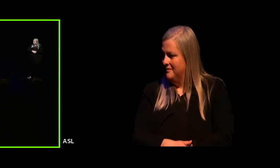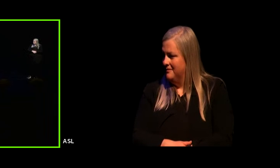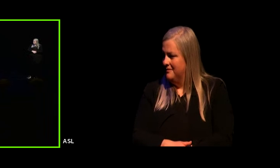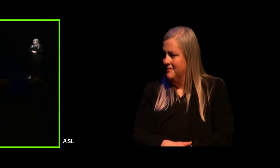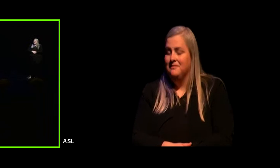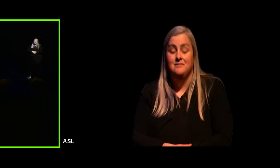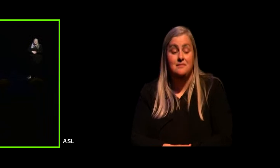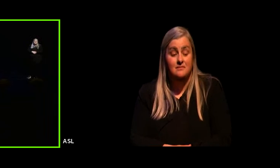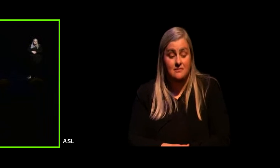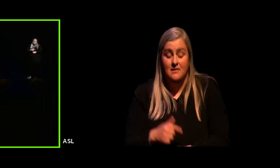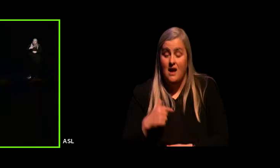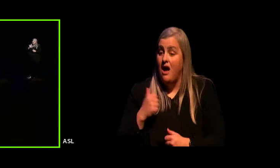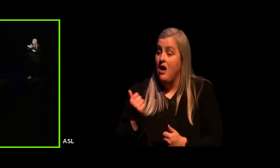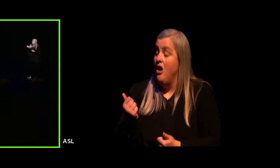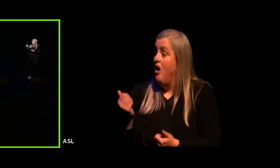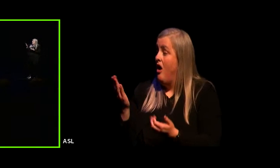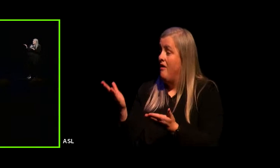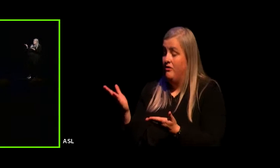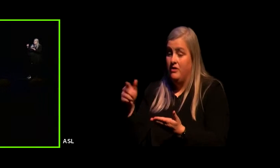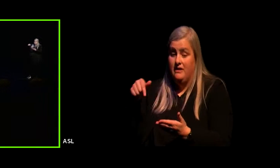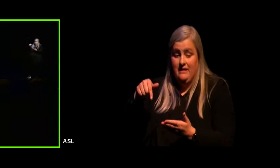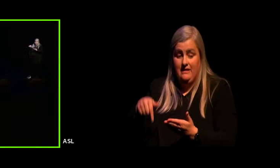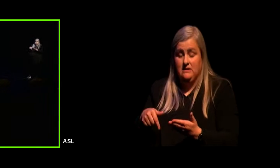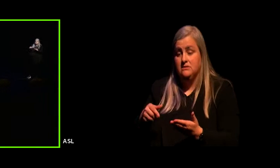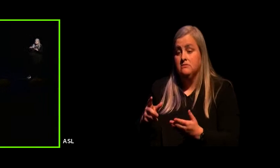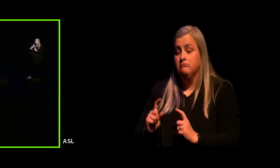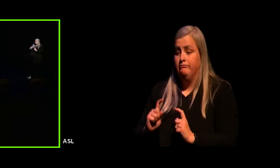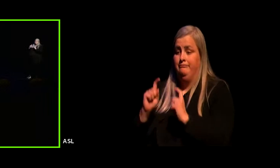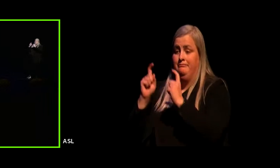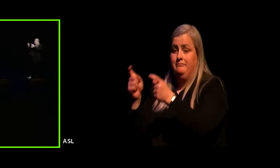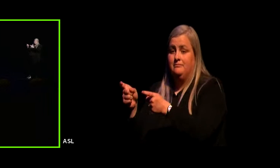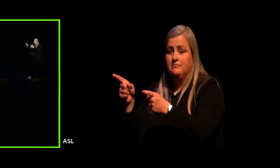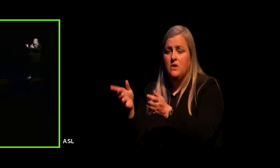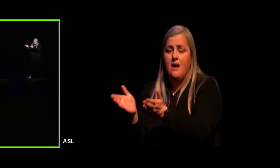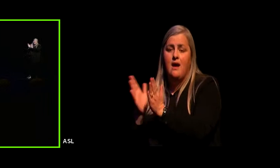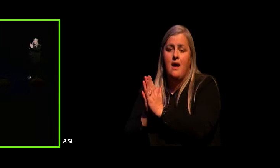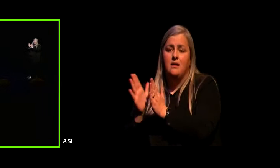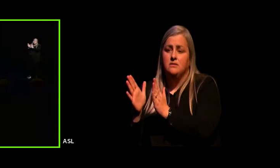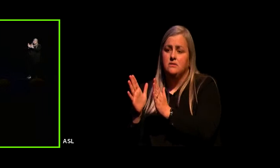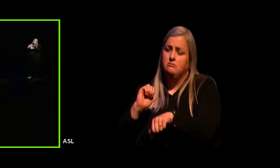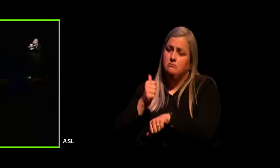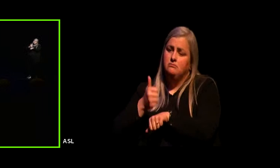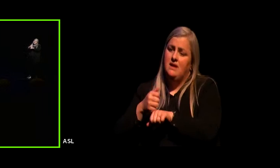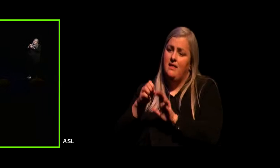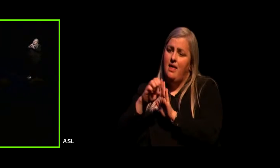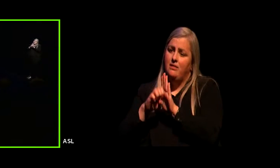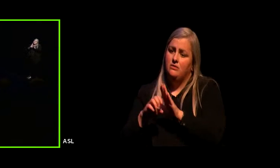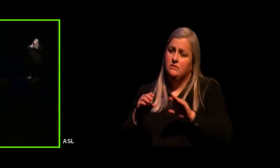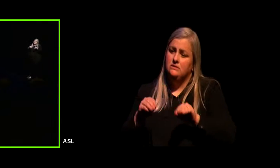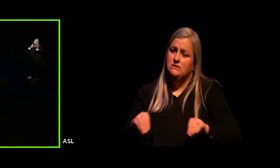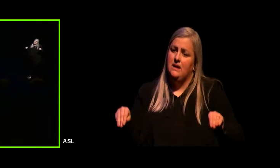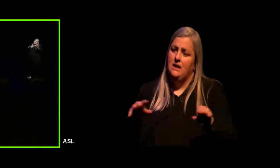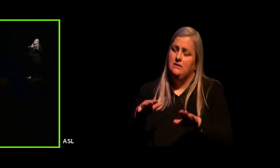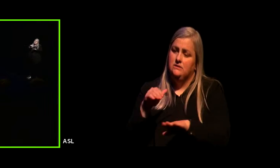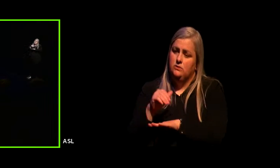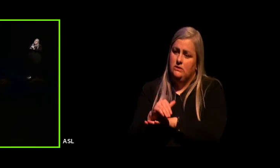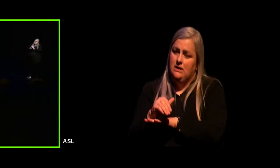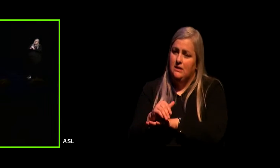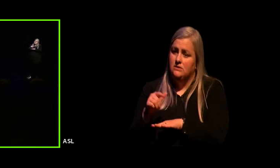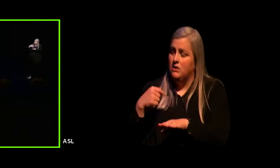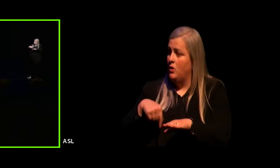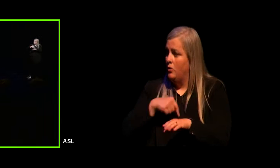And Elder Ghostkeeper, I offer you this protocol to ask that you create an ethical space this evening so that we can learn in